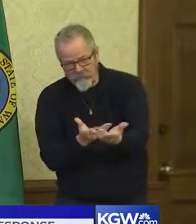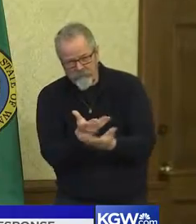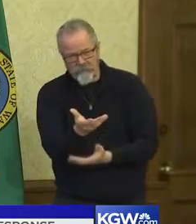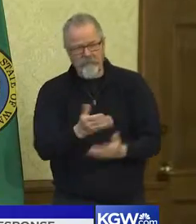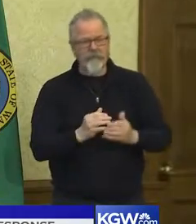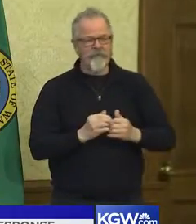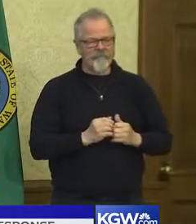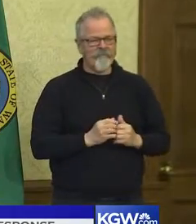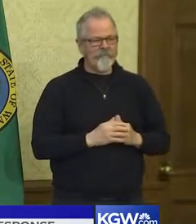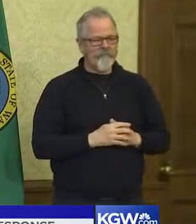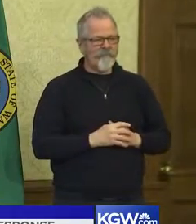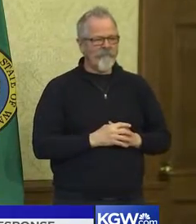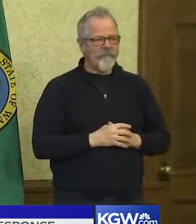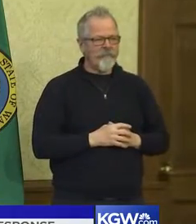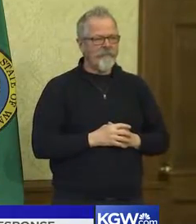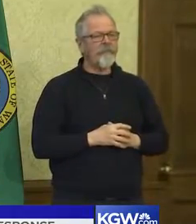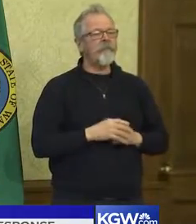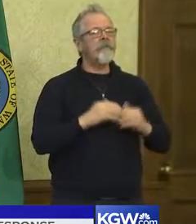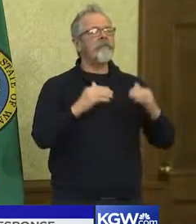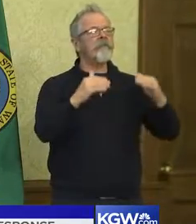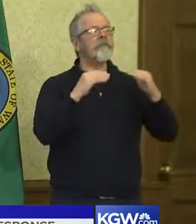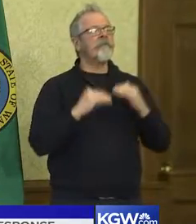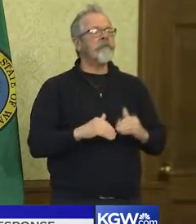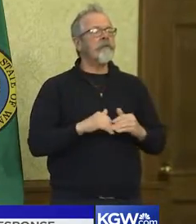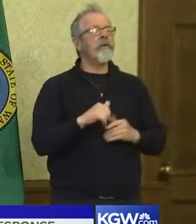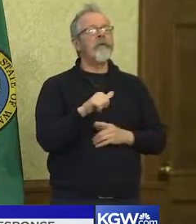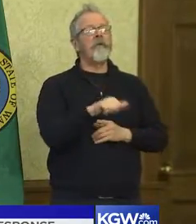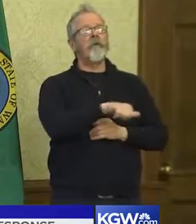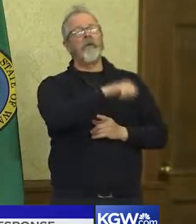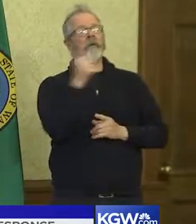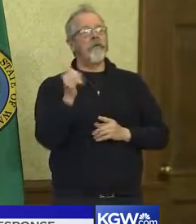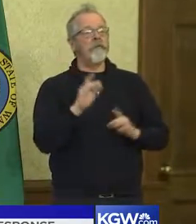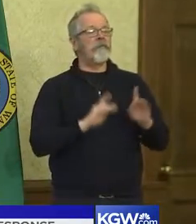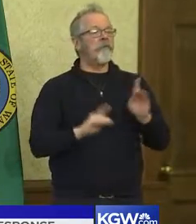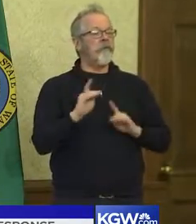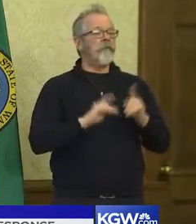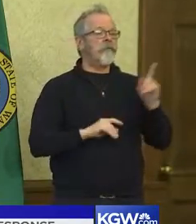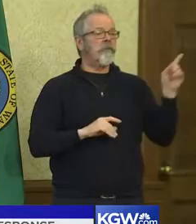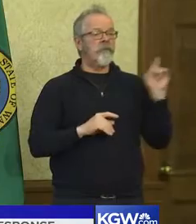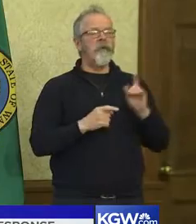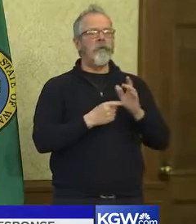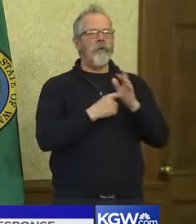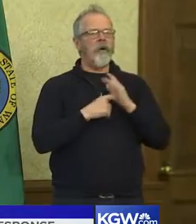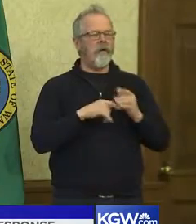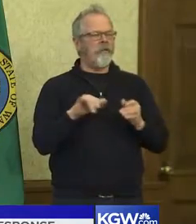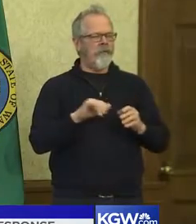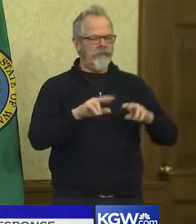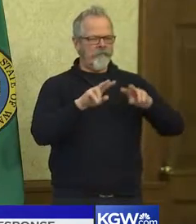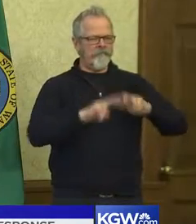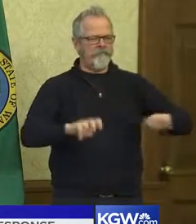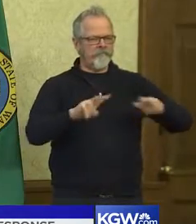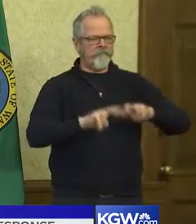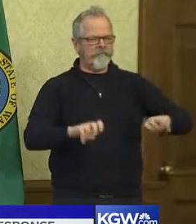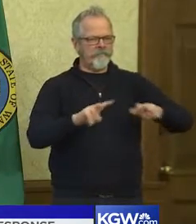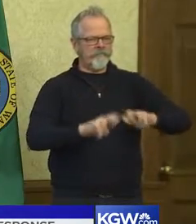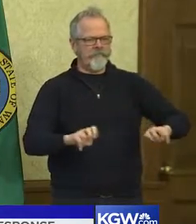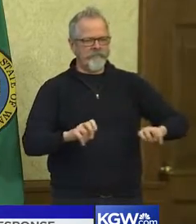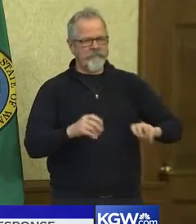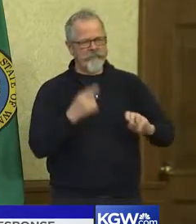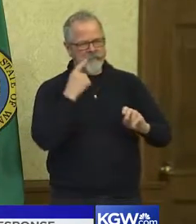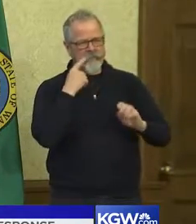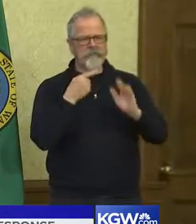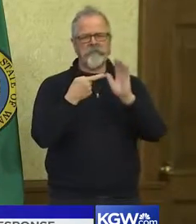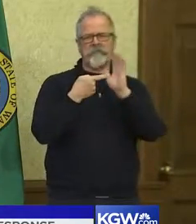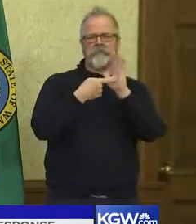12,000 people who were waiting for some level of adjudication who were students who work. And when you go on